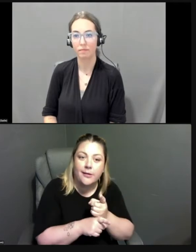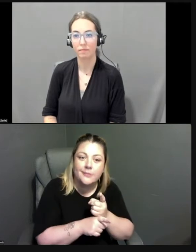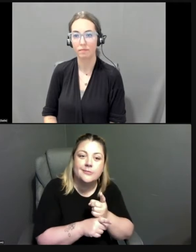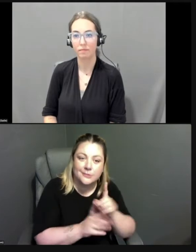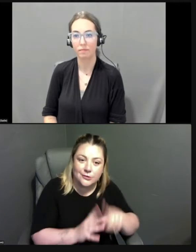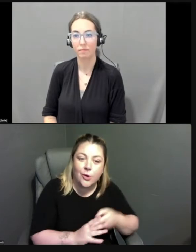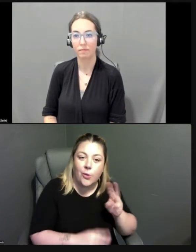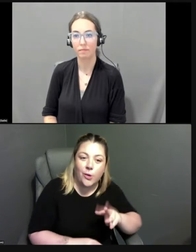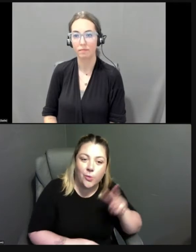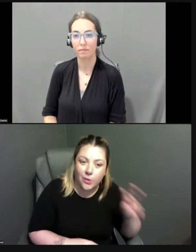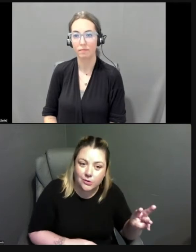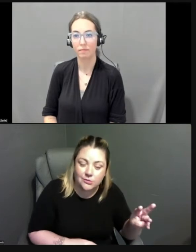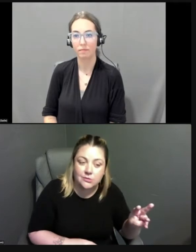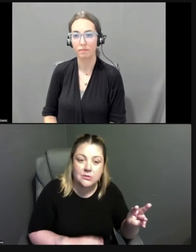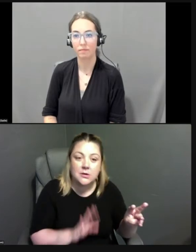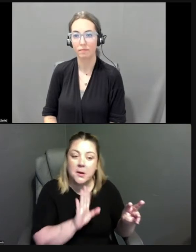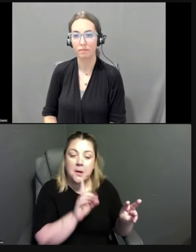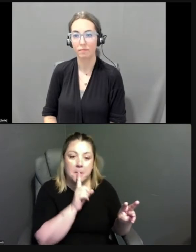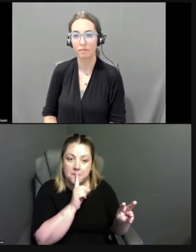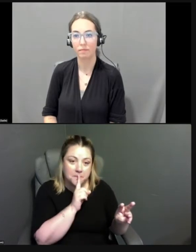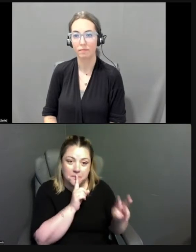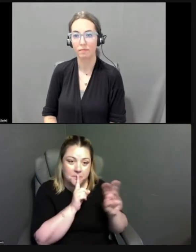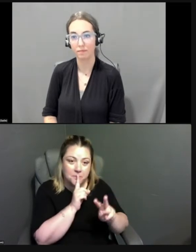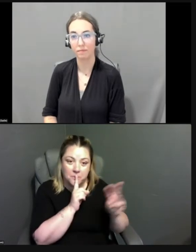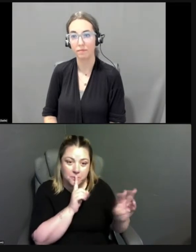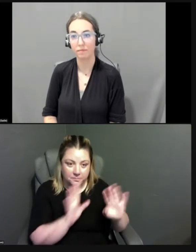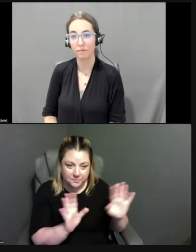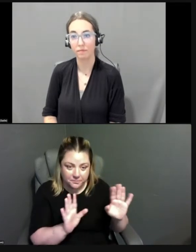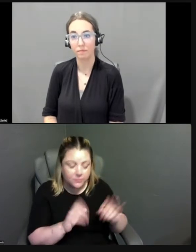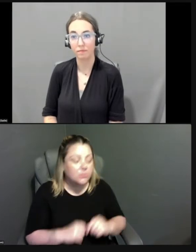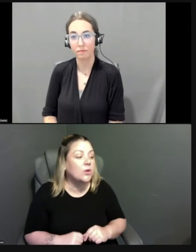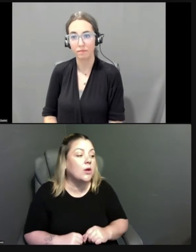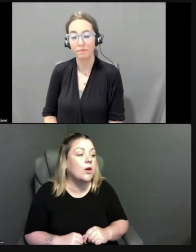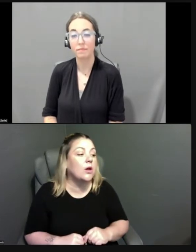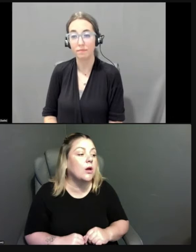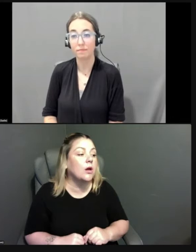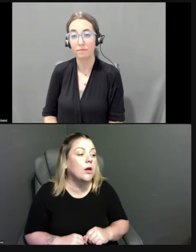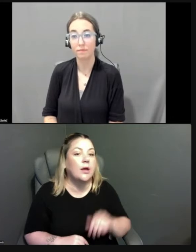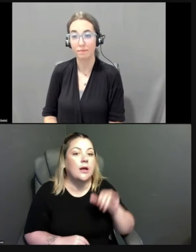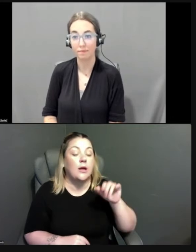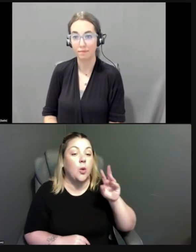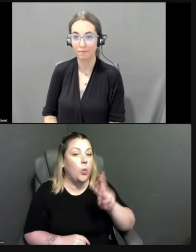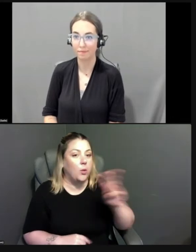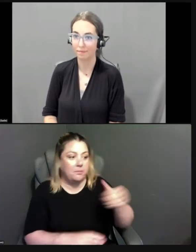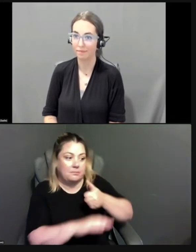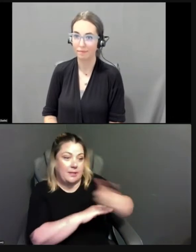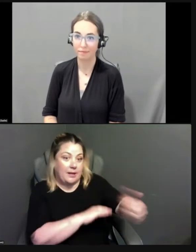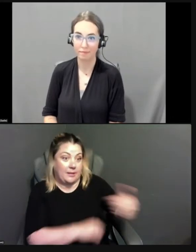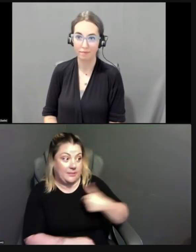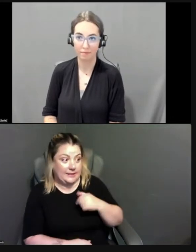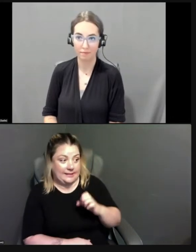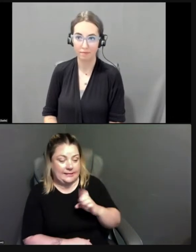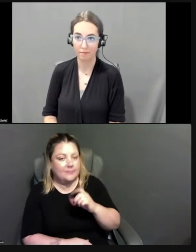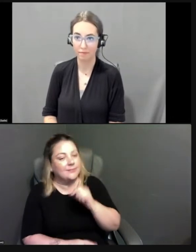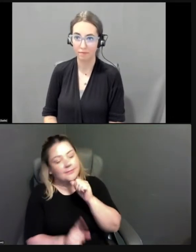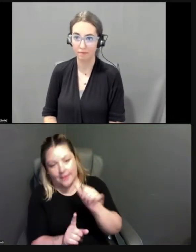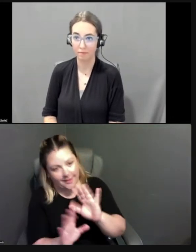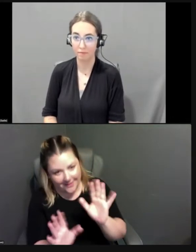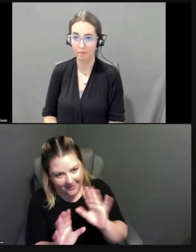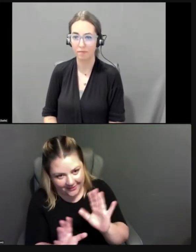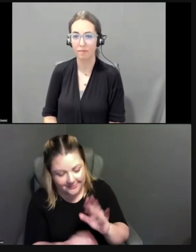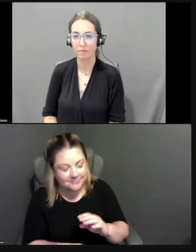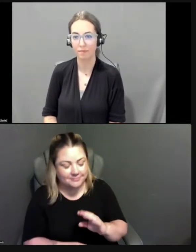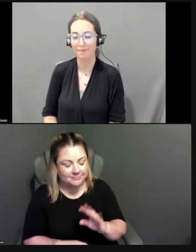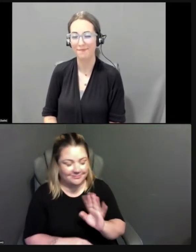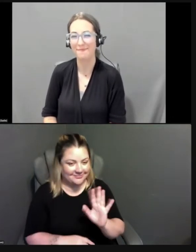which again, not to like say anything bad about that, and it certainly wasn't why I developed an eating disorder. Like that's not even close to what I'm